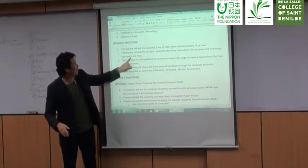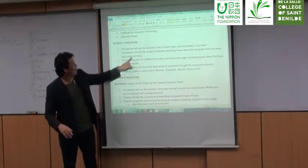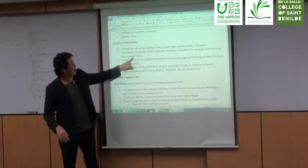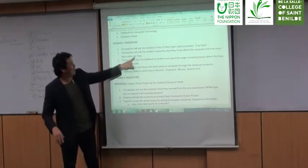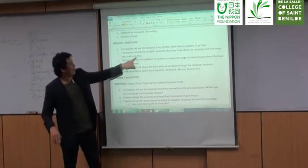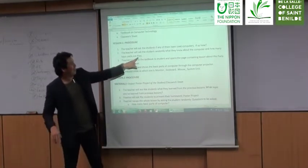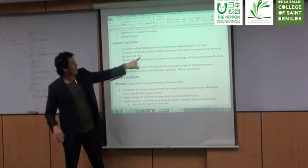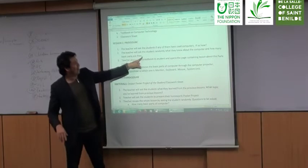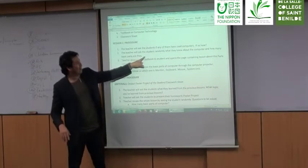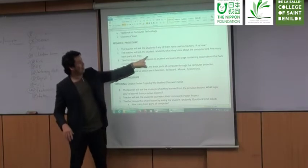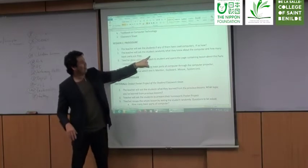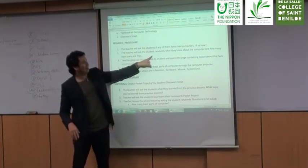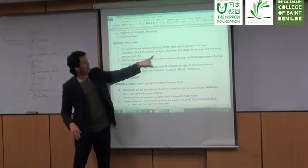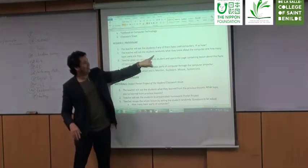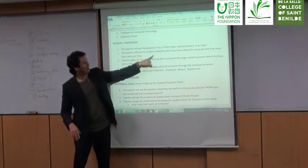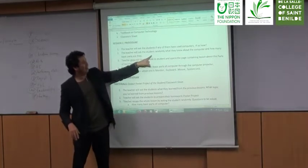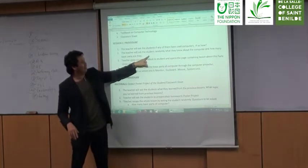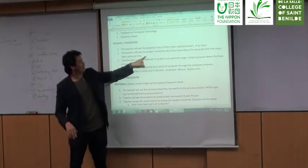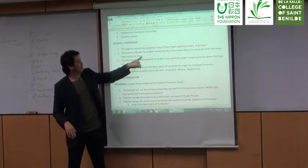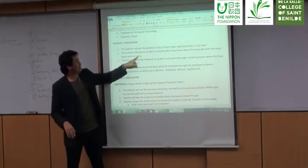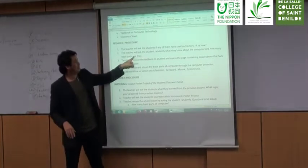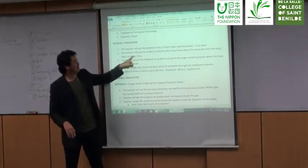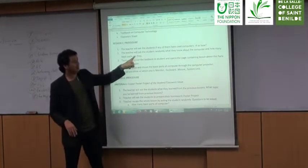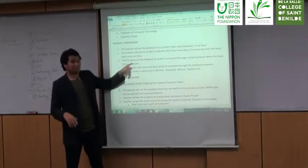from. Sorry.